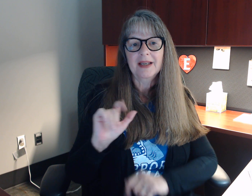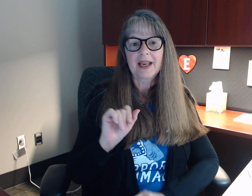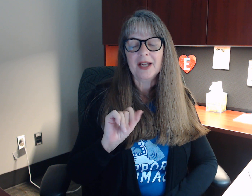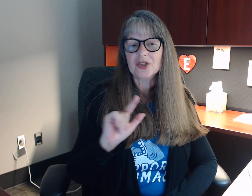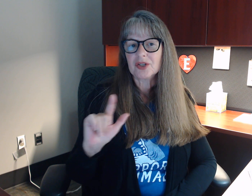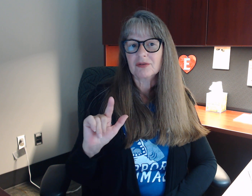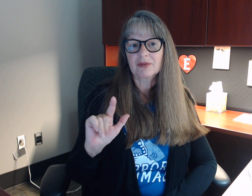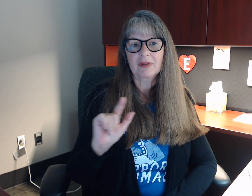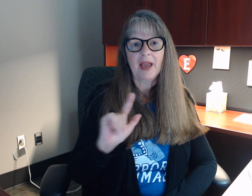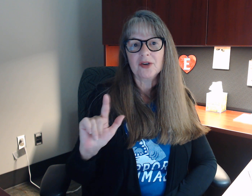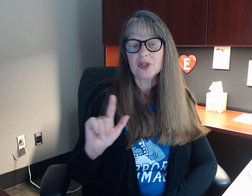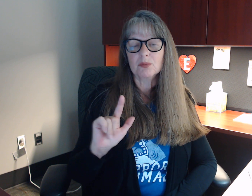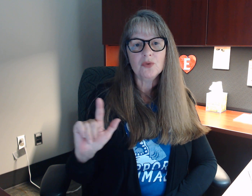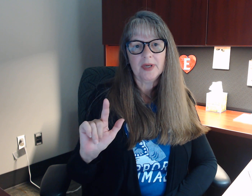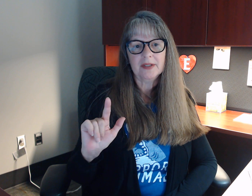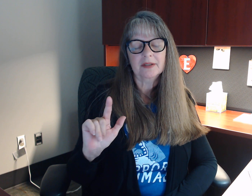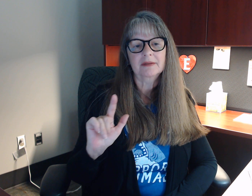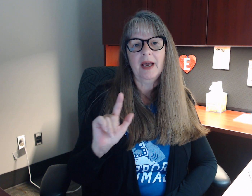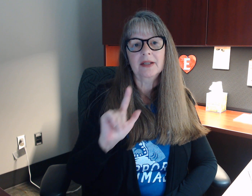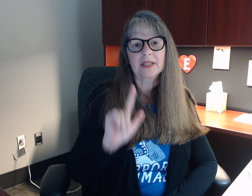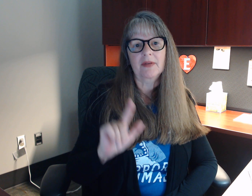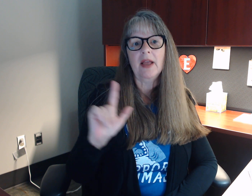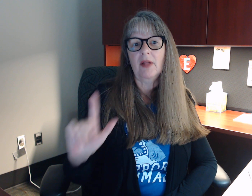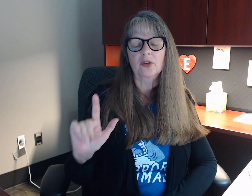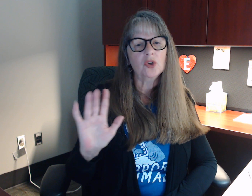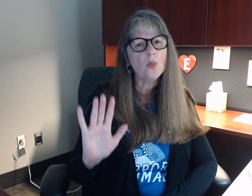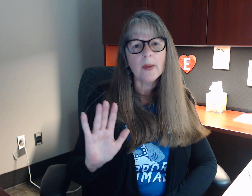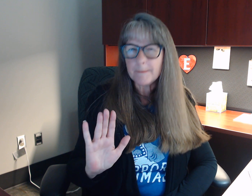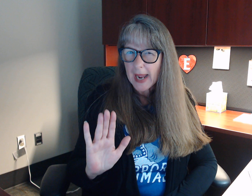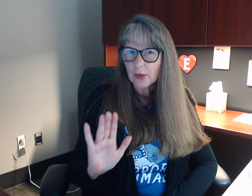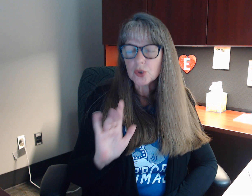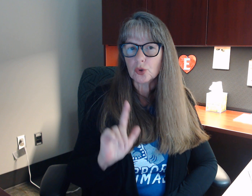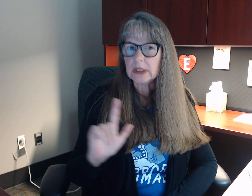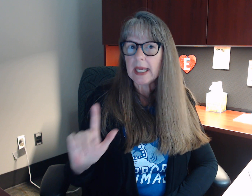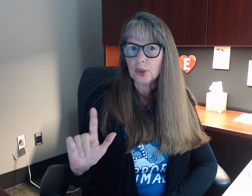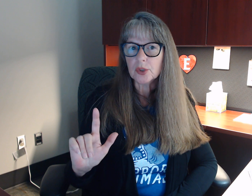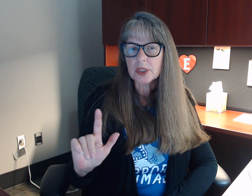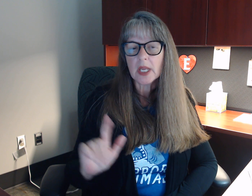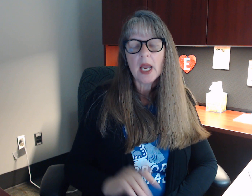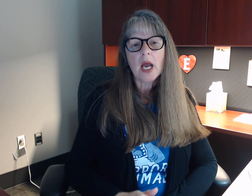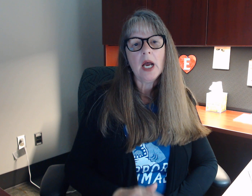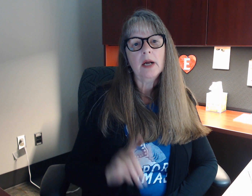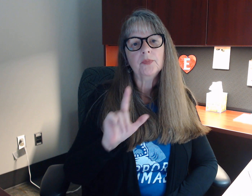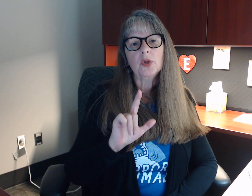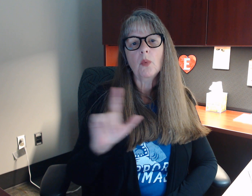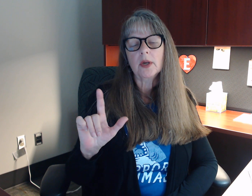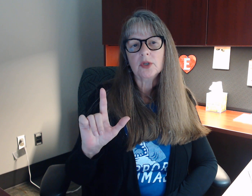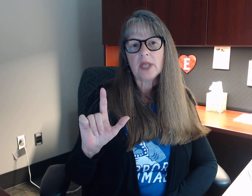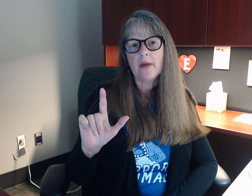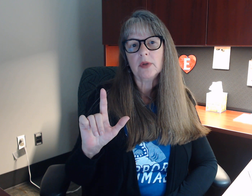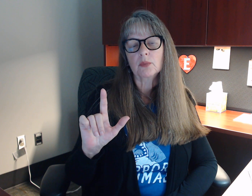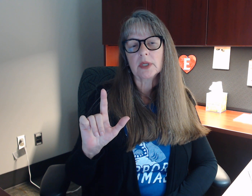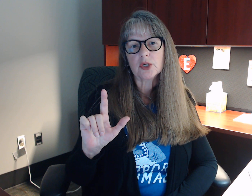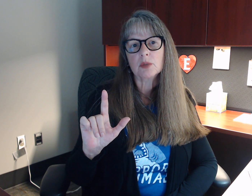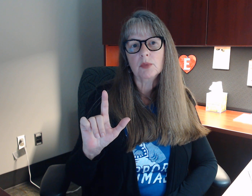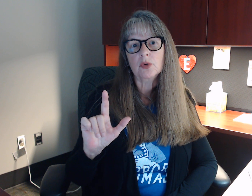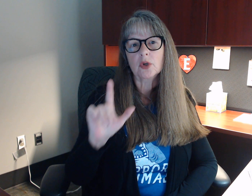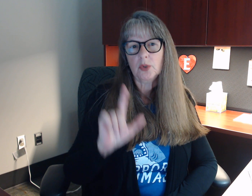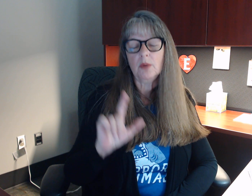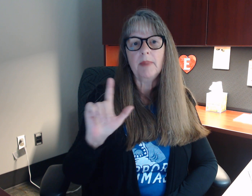And I just move it instead of LL. You don't want to bounce your letters. You want to just have it really smooth, because when you bounce